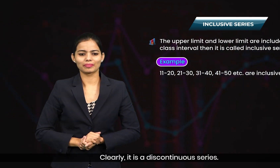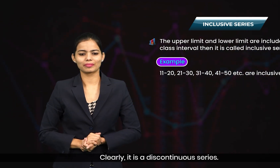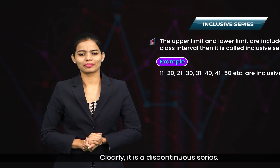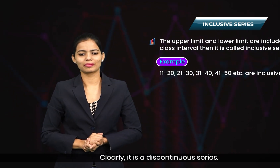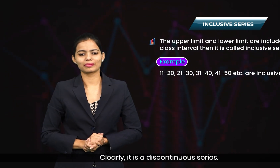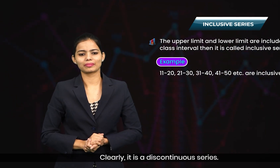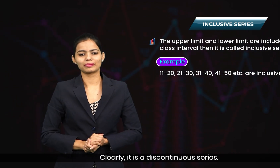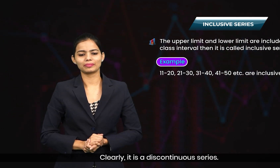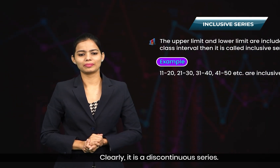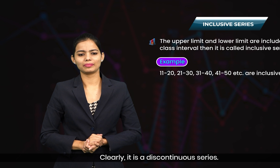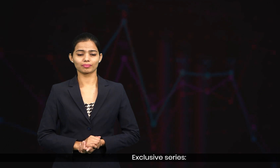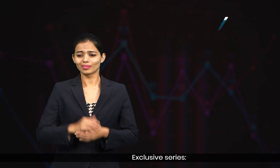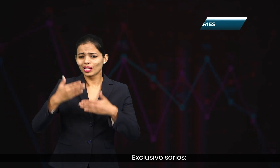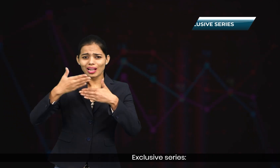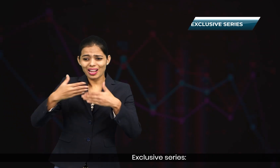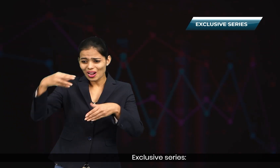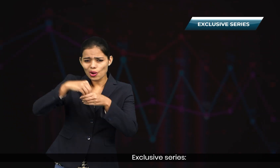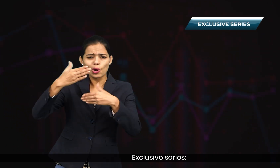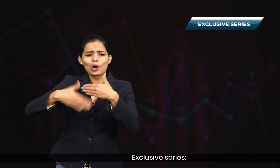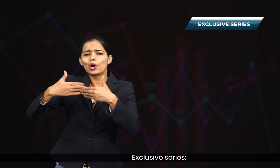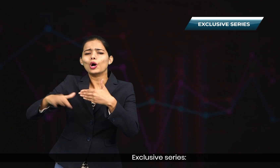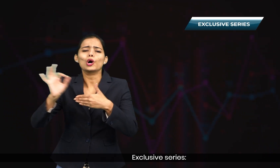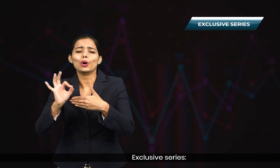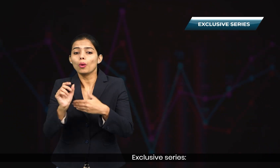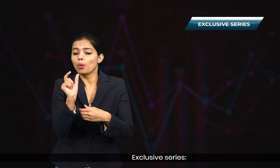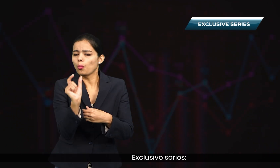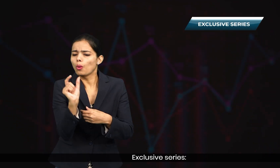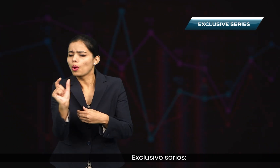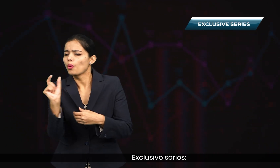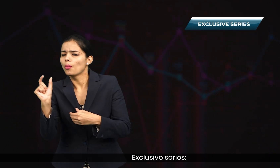discontinuous series. Exclusive series.